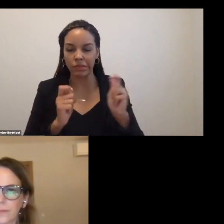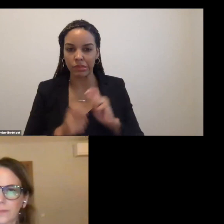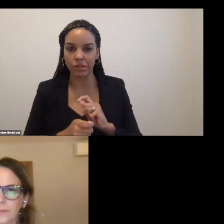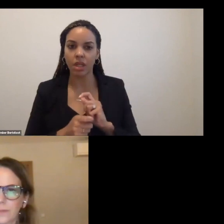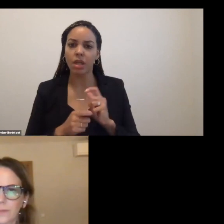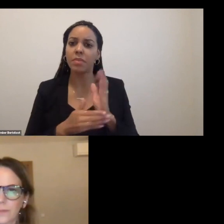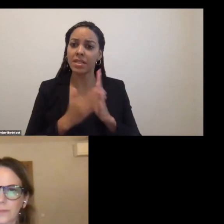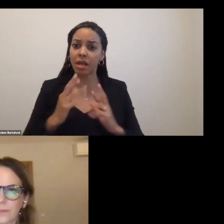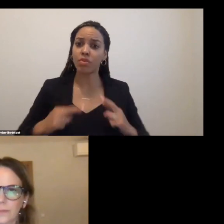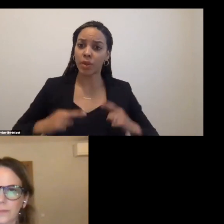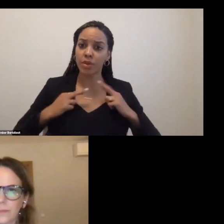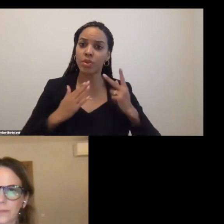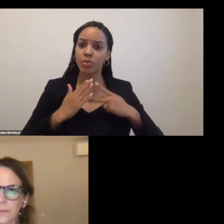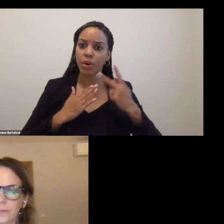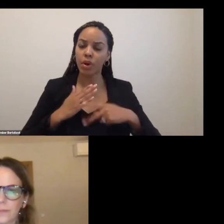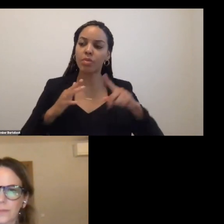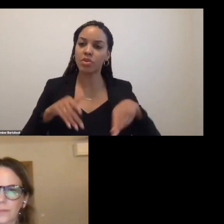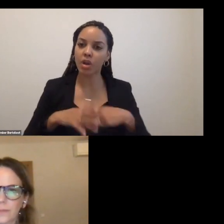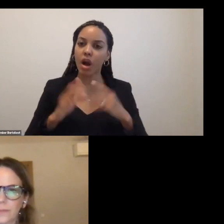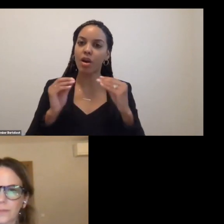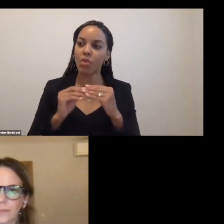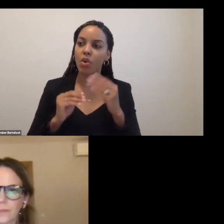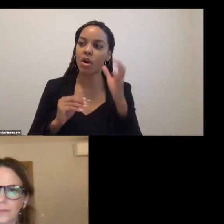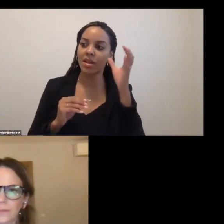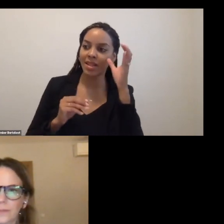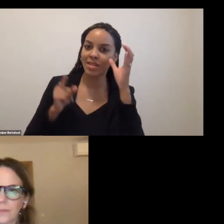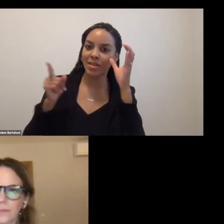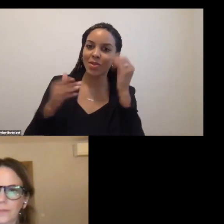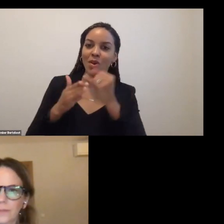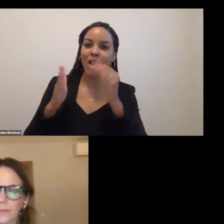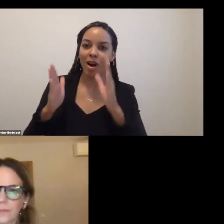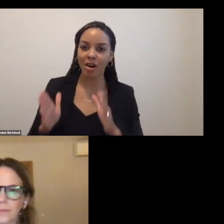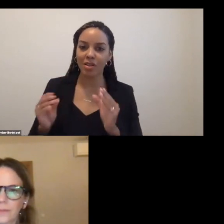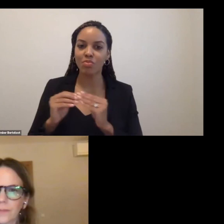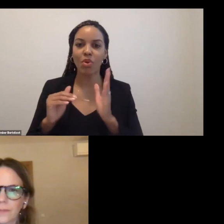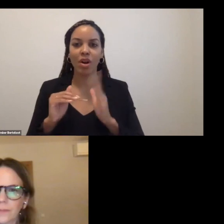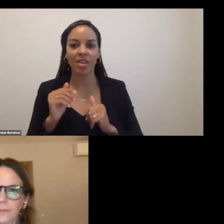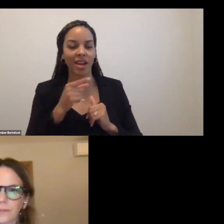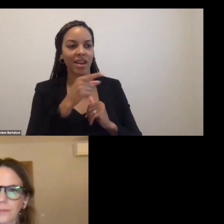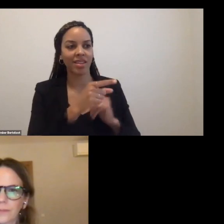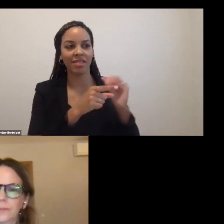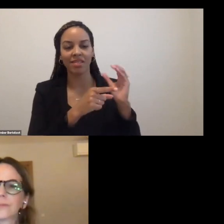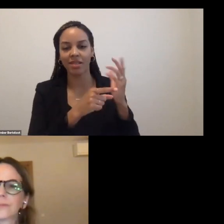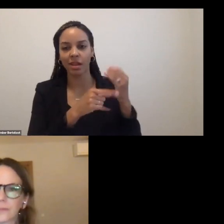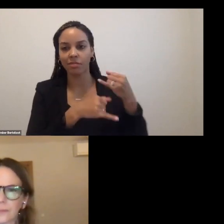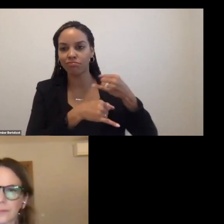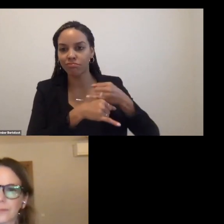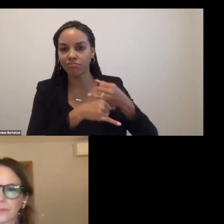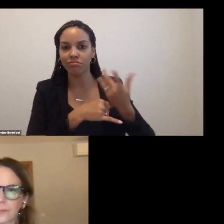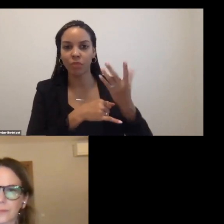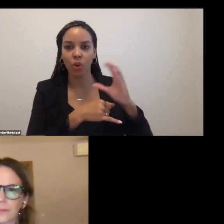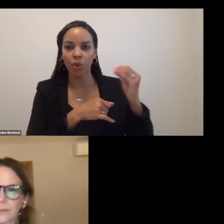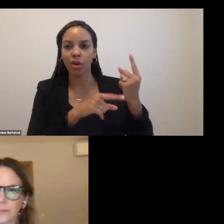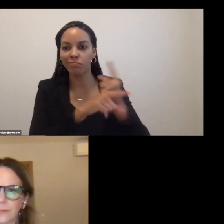started to listen to artists more than the mission, or the kind of the